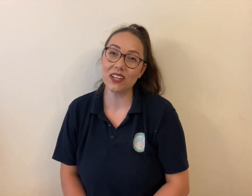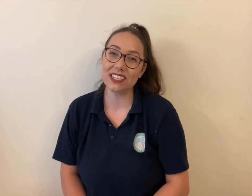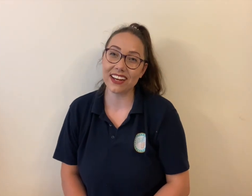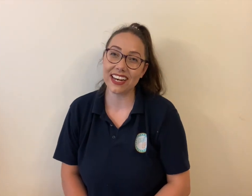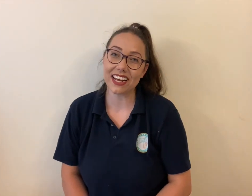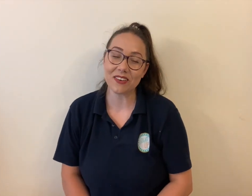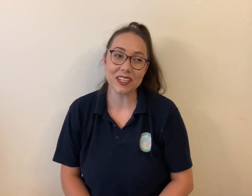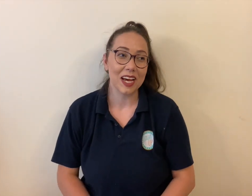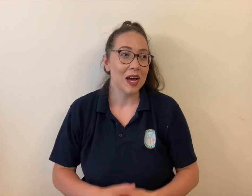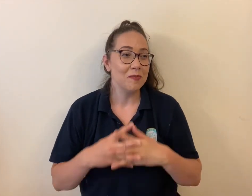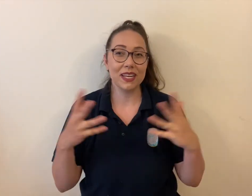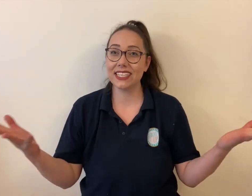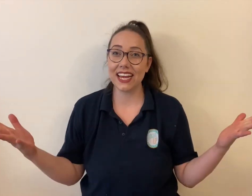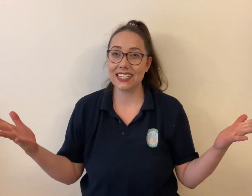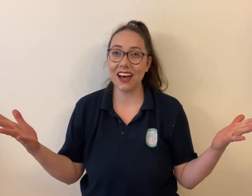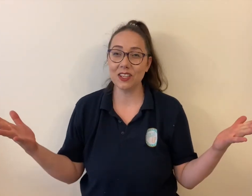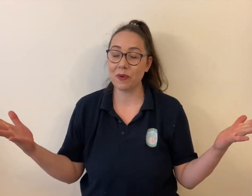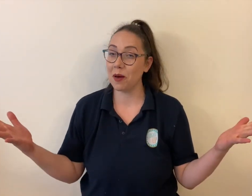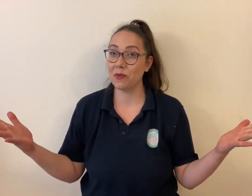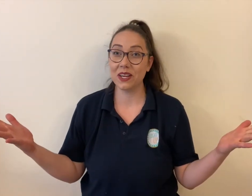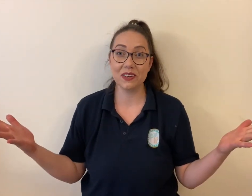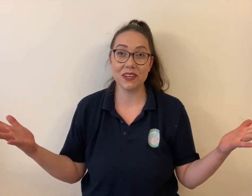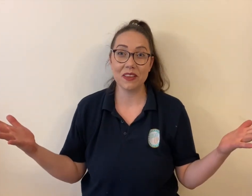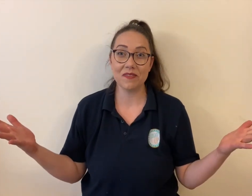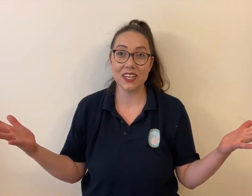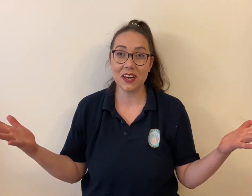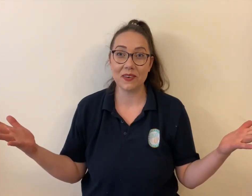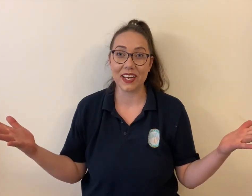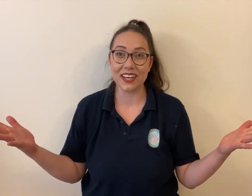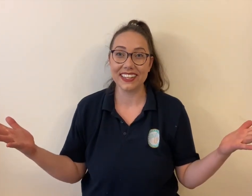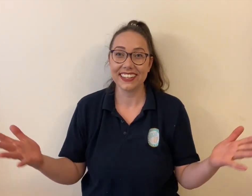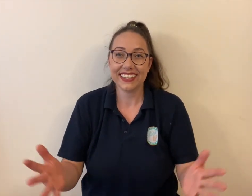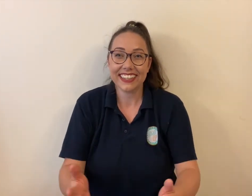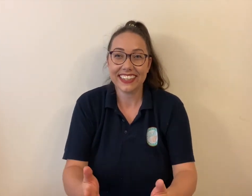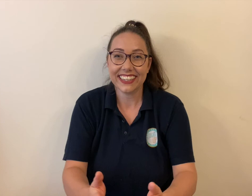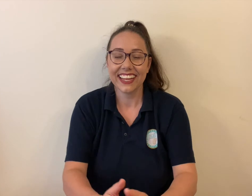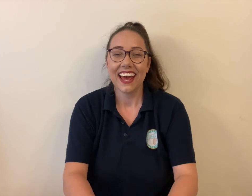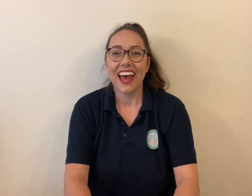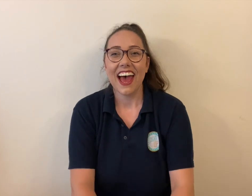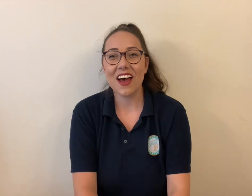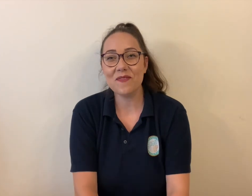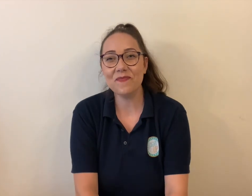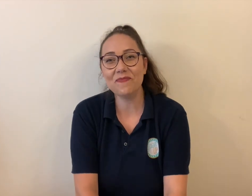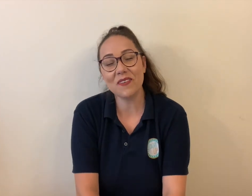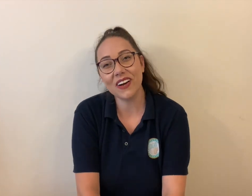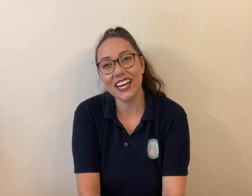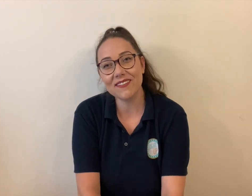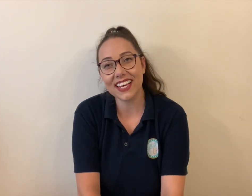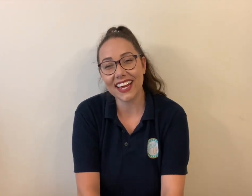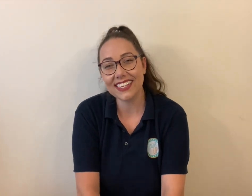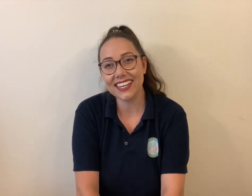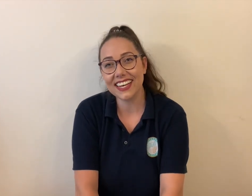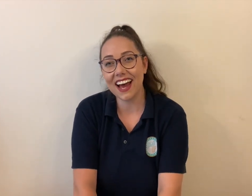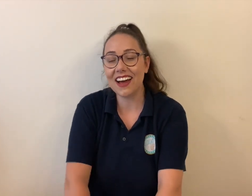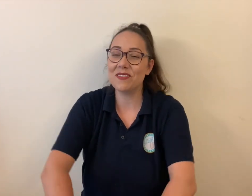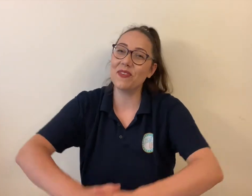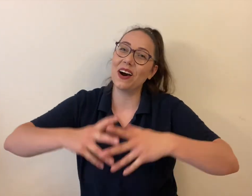sign language, please get in touch. Perhaps we can do another video on it. But my name's Katie. I am part